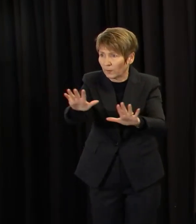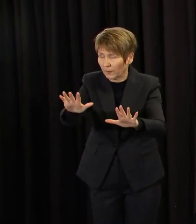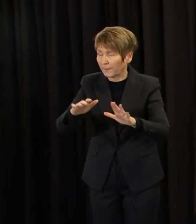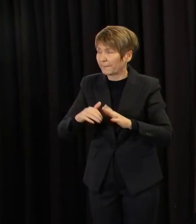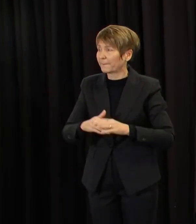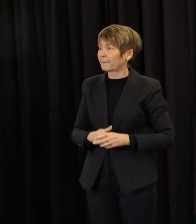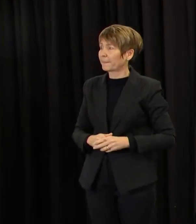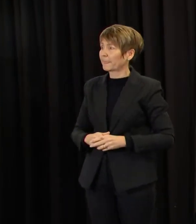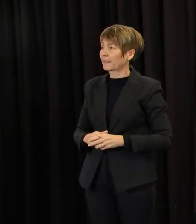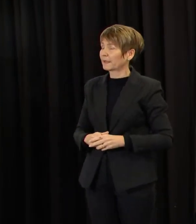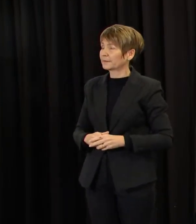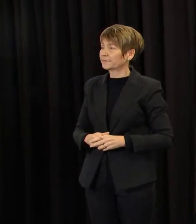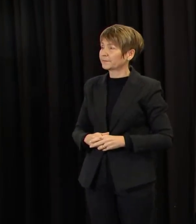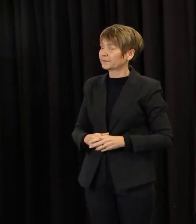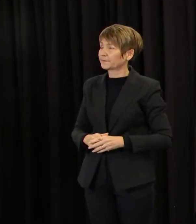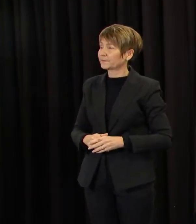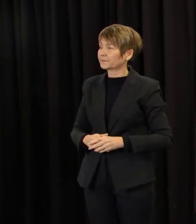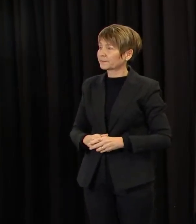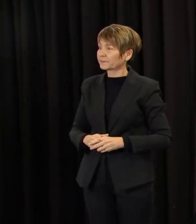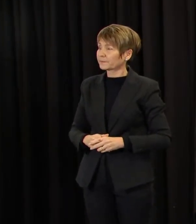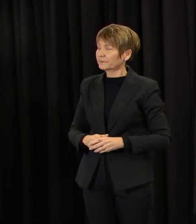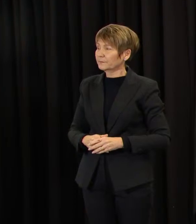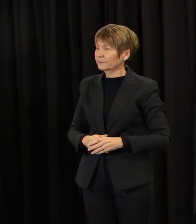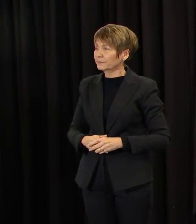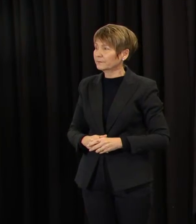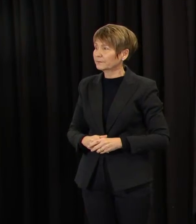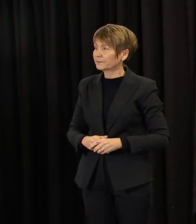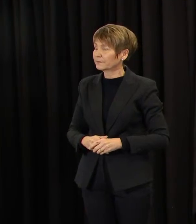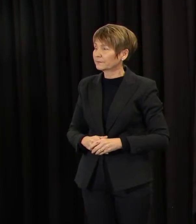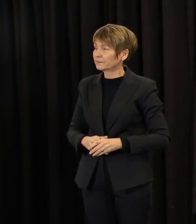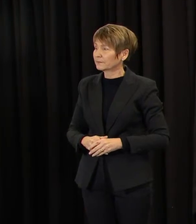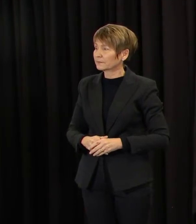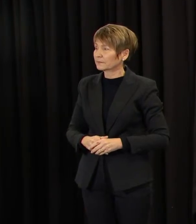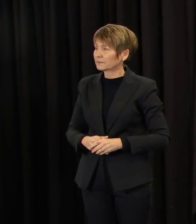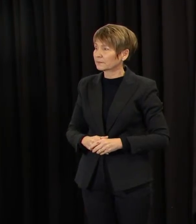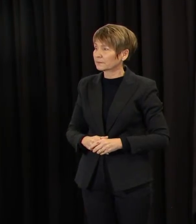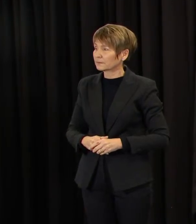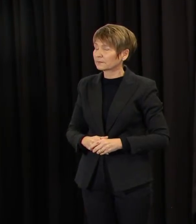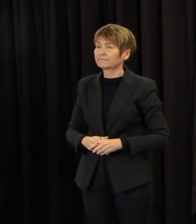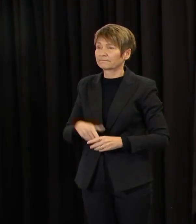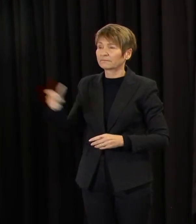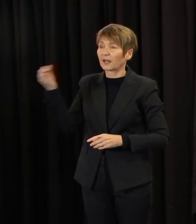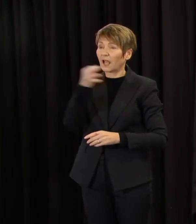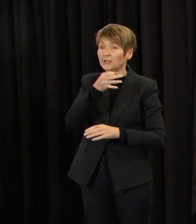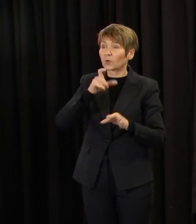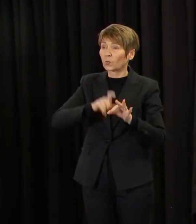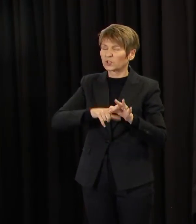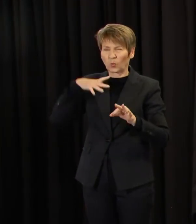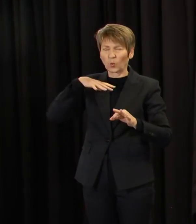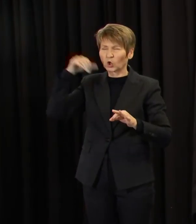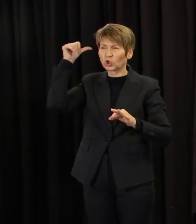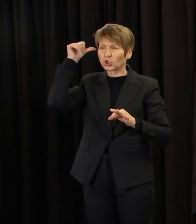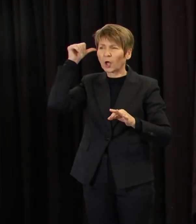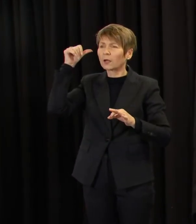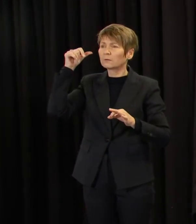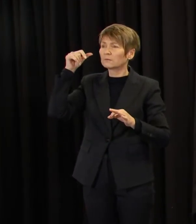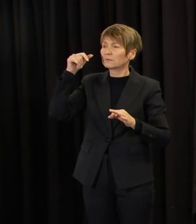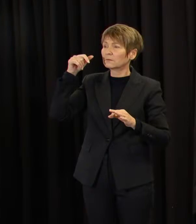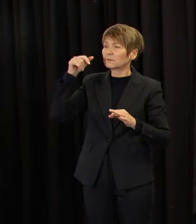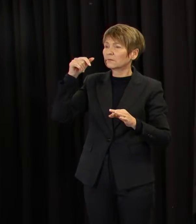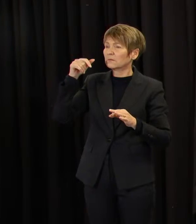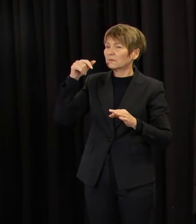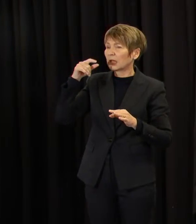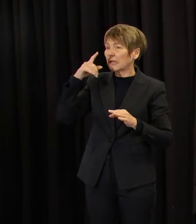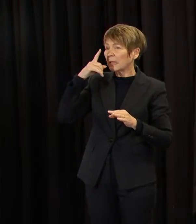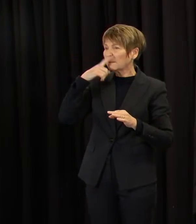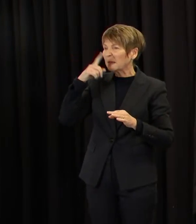release, can we get a proportion of people who transmitted the virus by breaking rules or not getting tested early enough? I